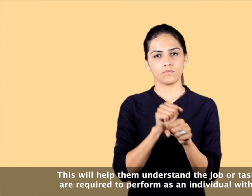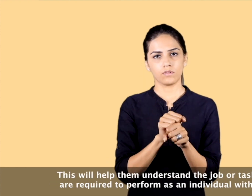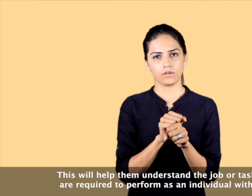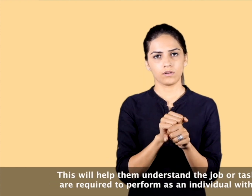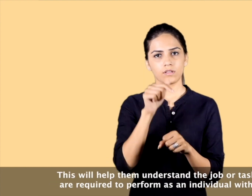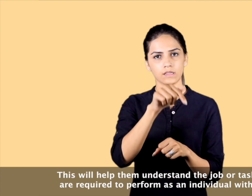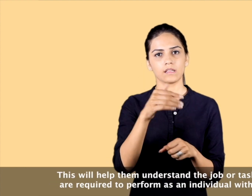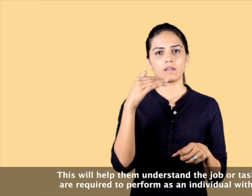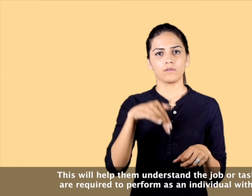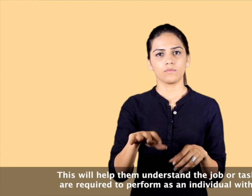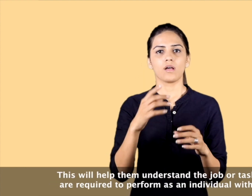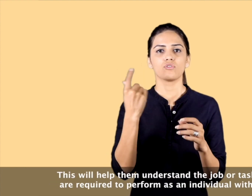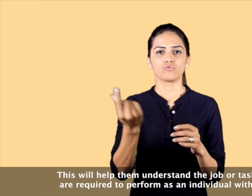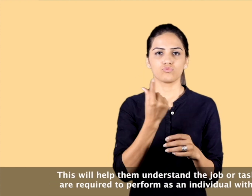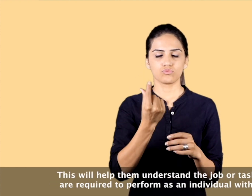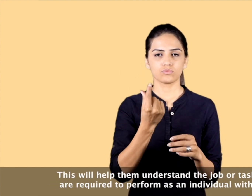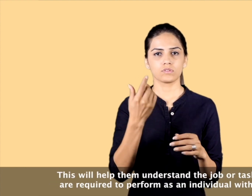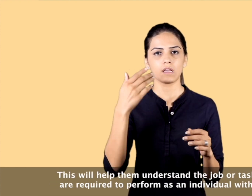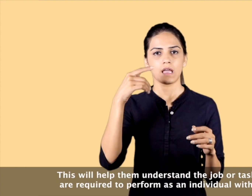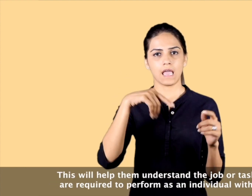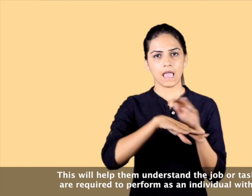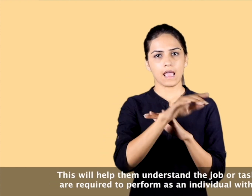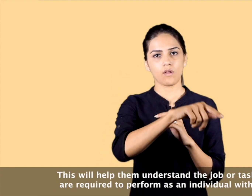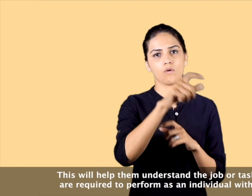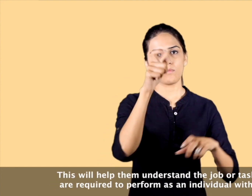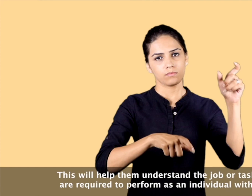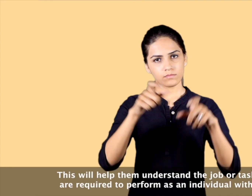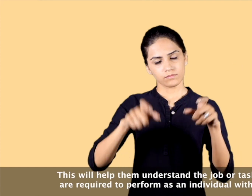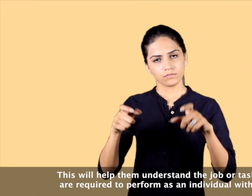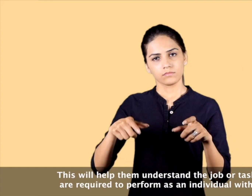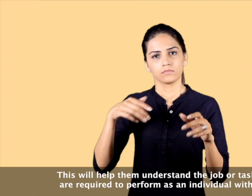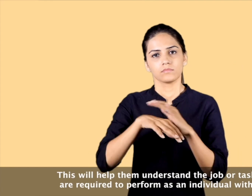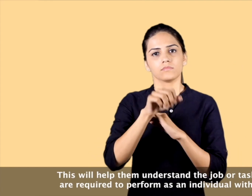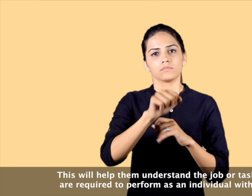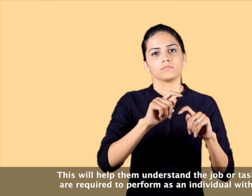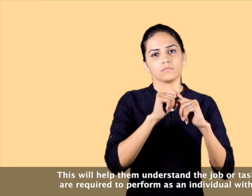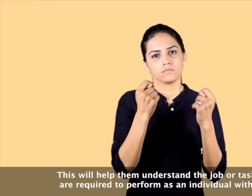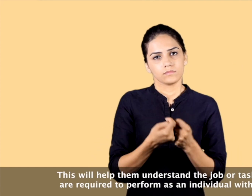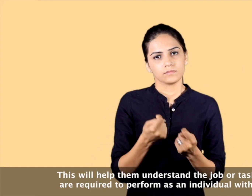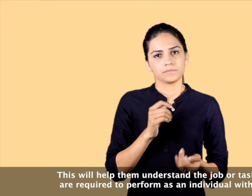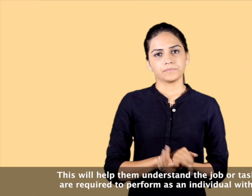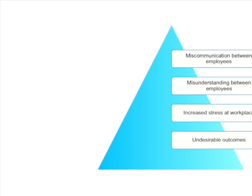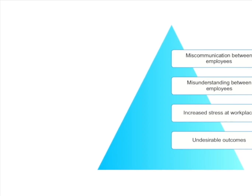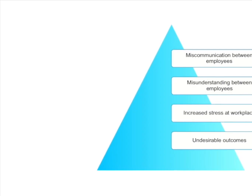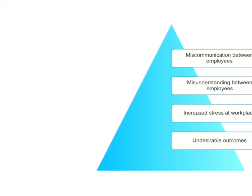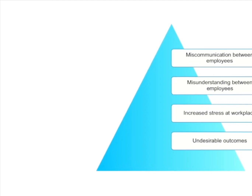task that they are required to perform as an individual within a team.